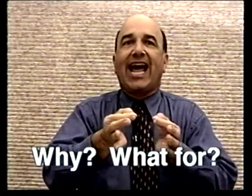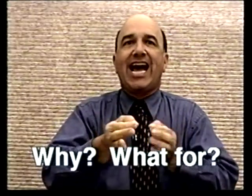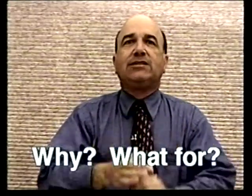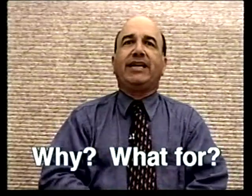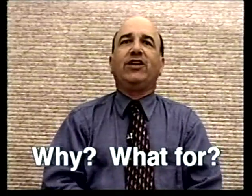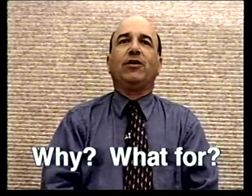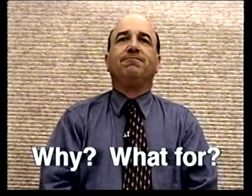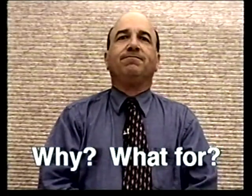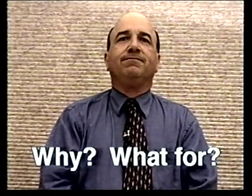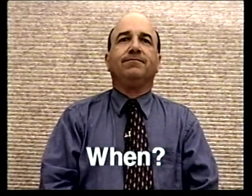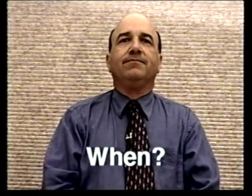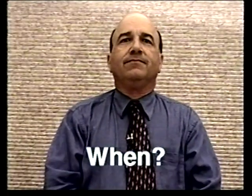an explanation.